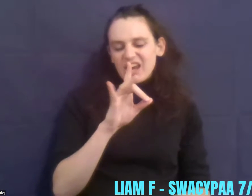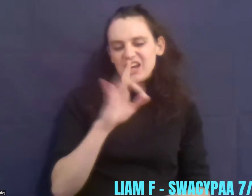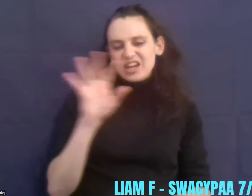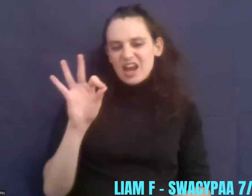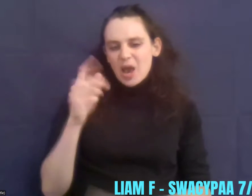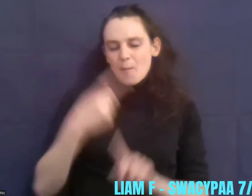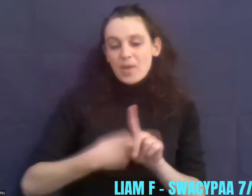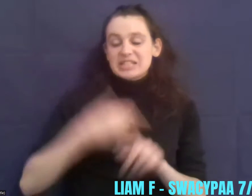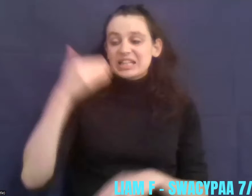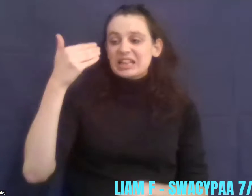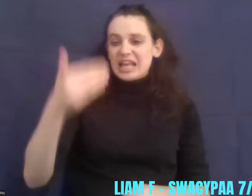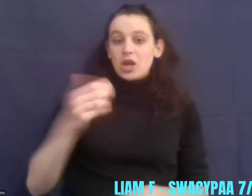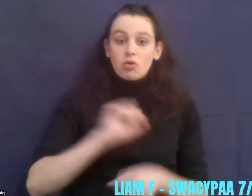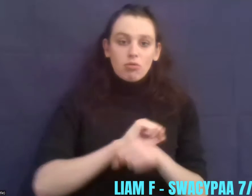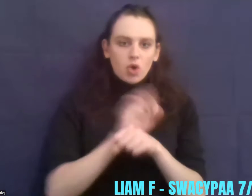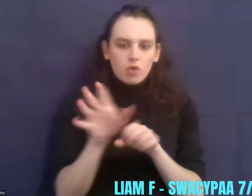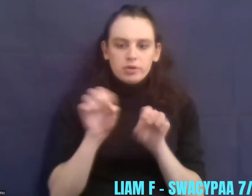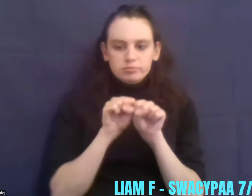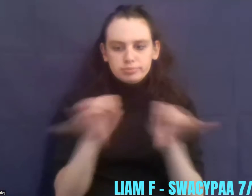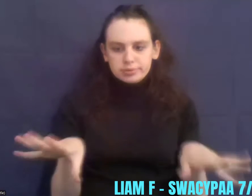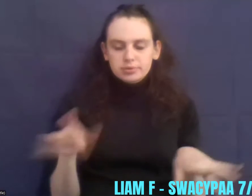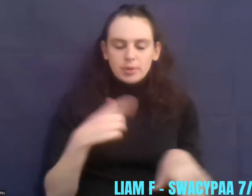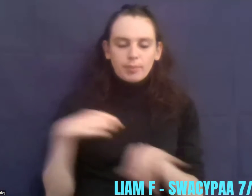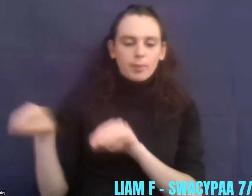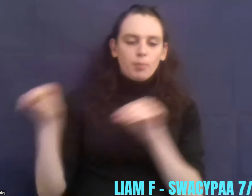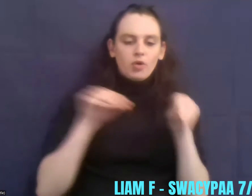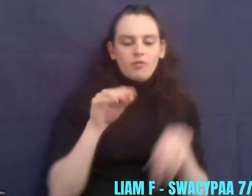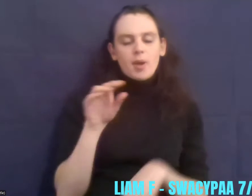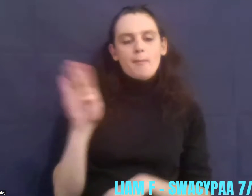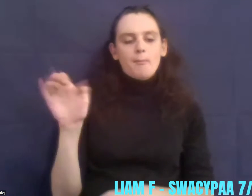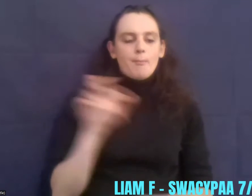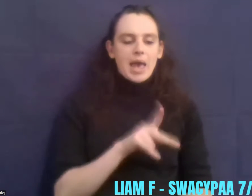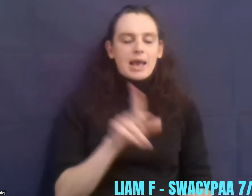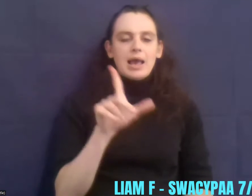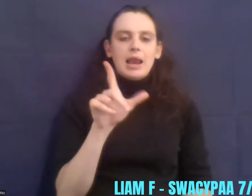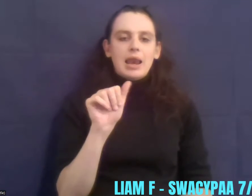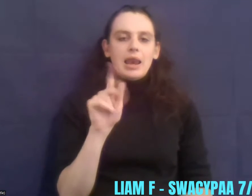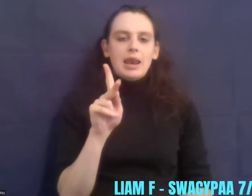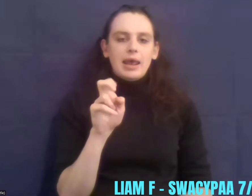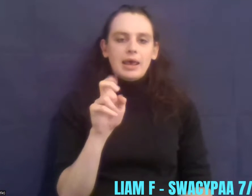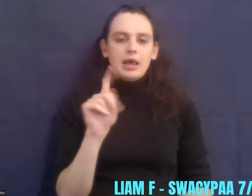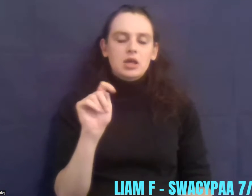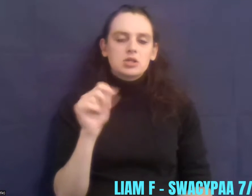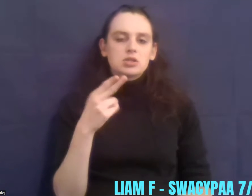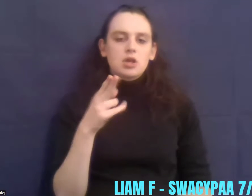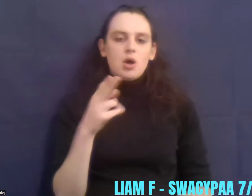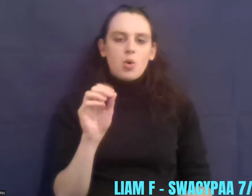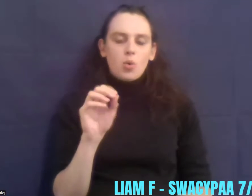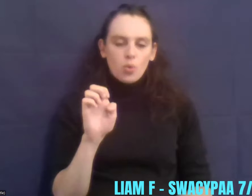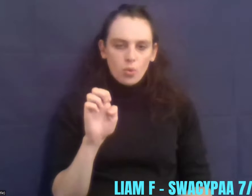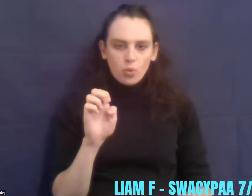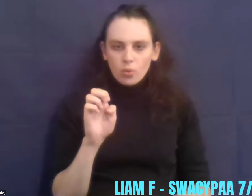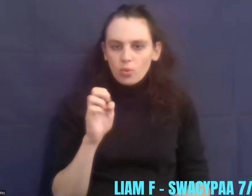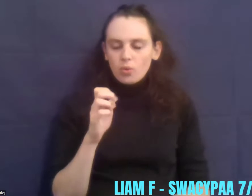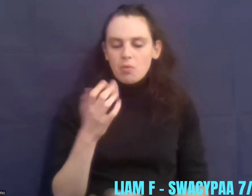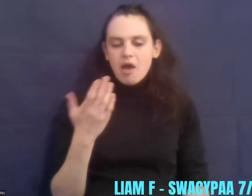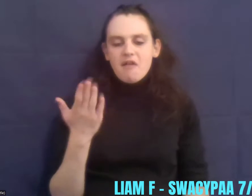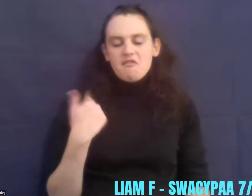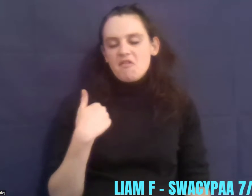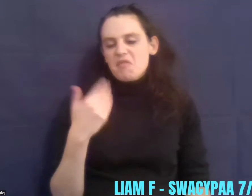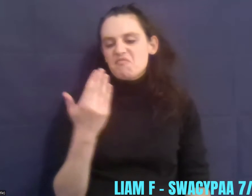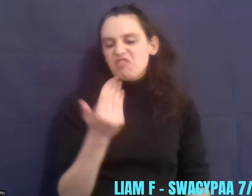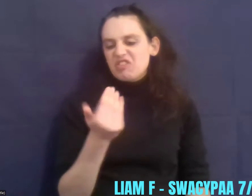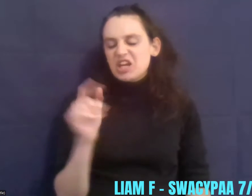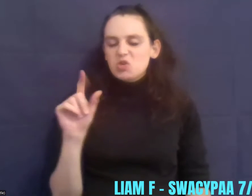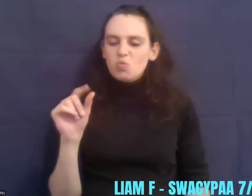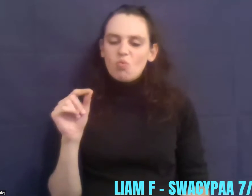Lake Tahoe with my parents and 15 cases of wine. And my days during COVID looked like, if